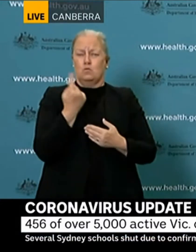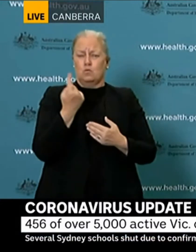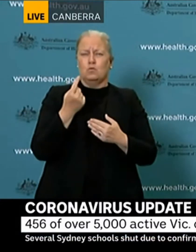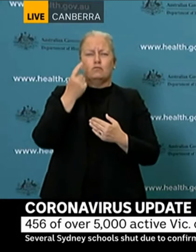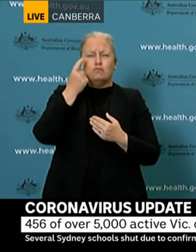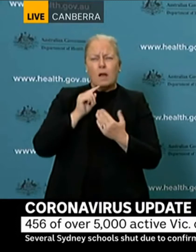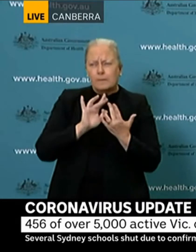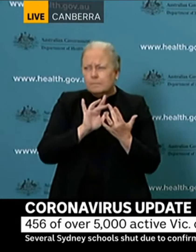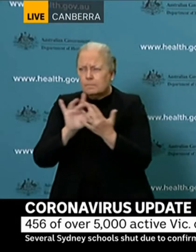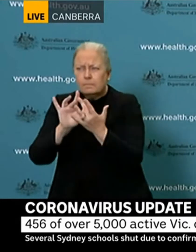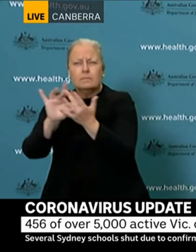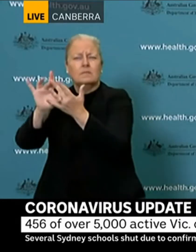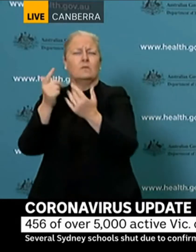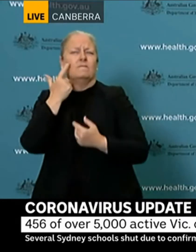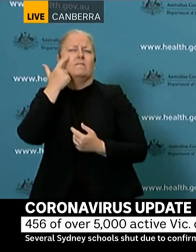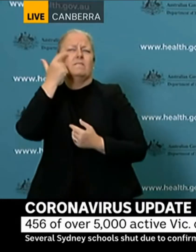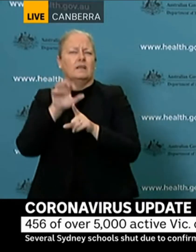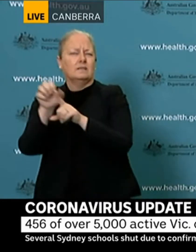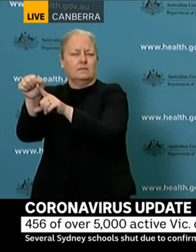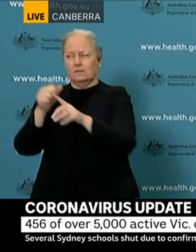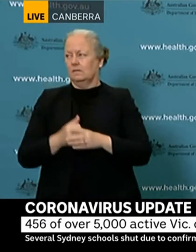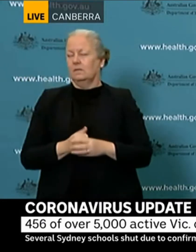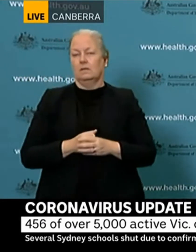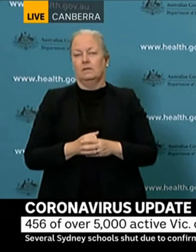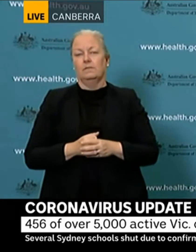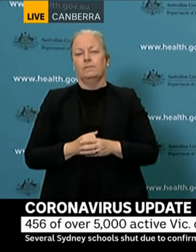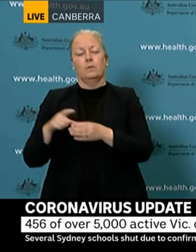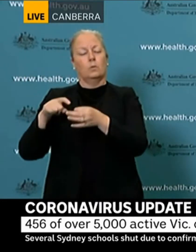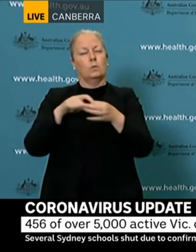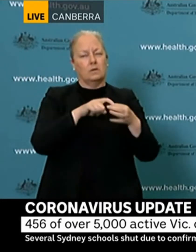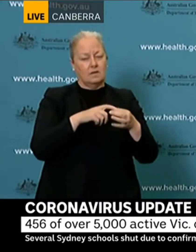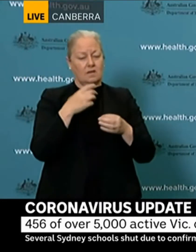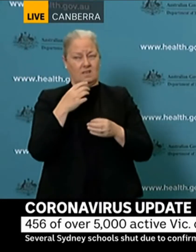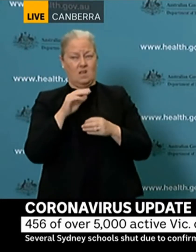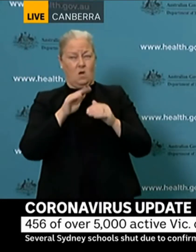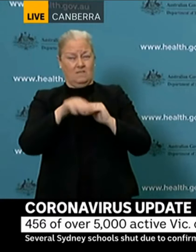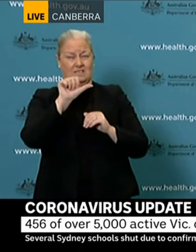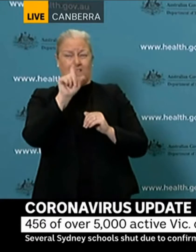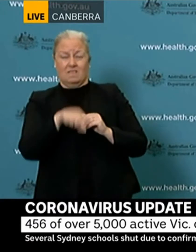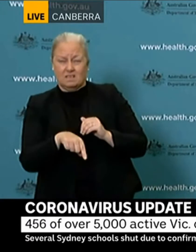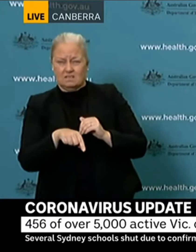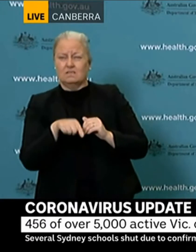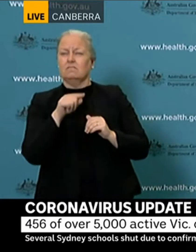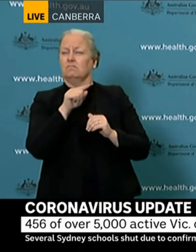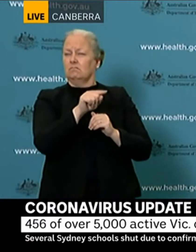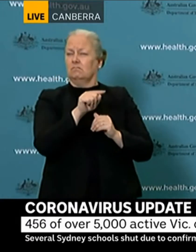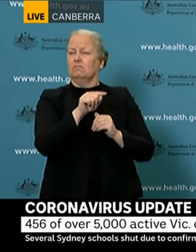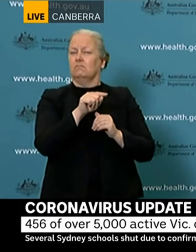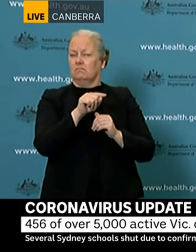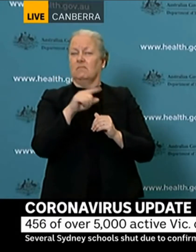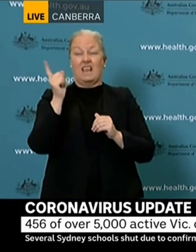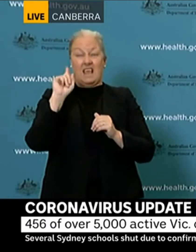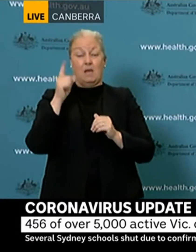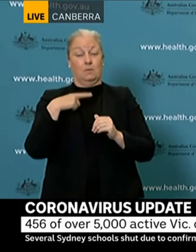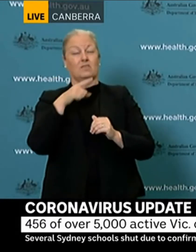contact tracing right now. Professor, today New South Wales has 6 cases under investigation. It's the highest number since the